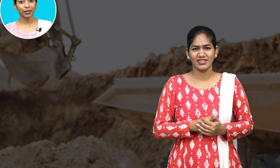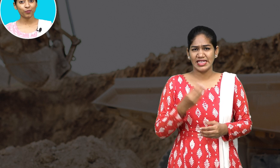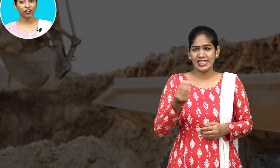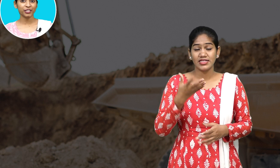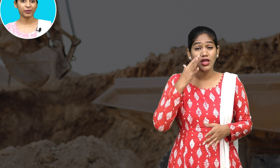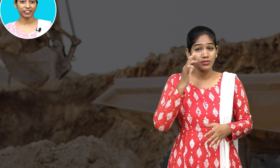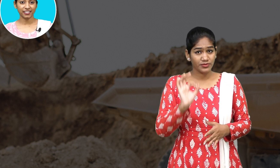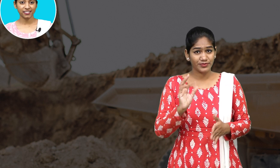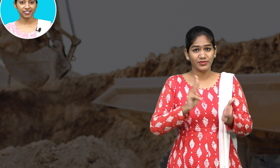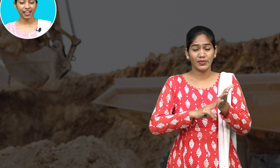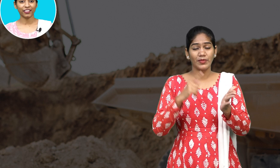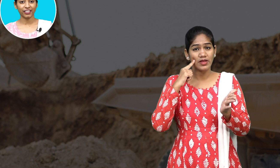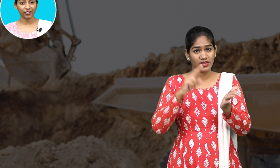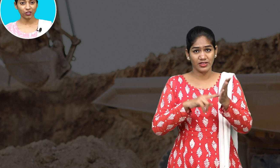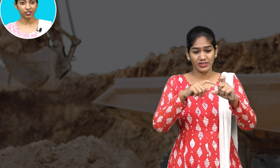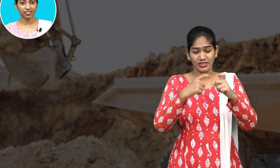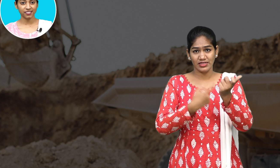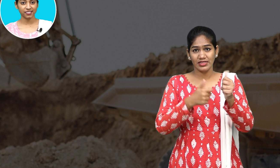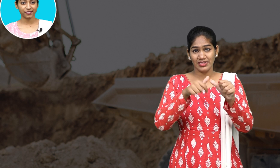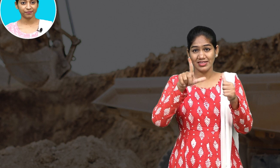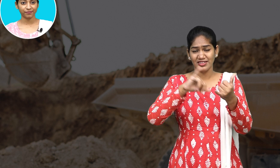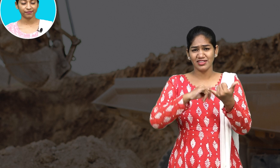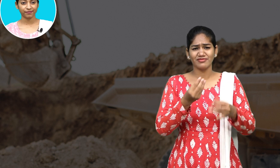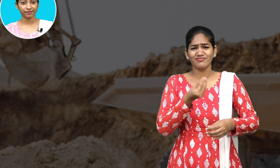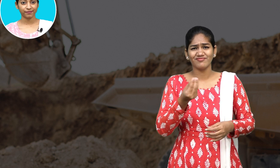Some important minerals and their uses.